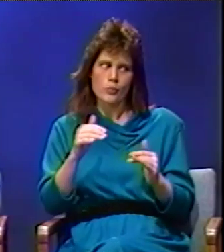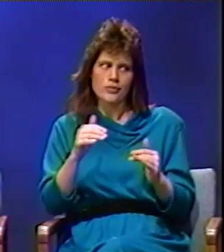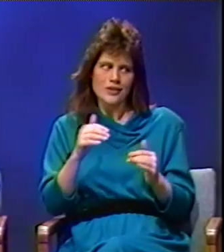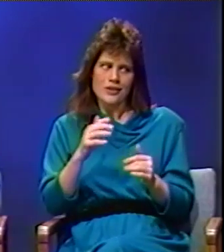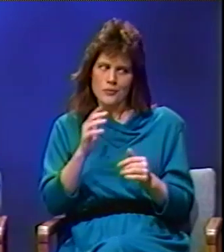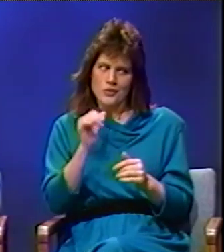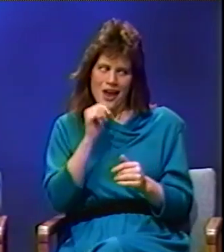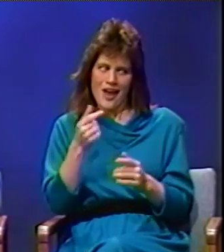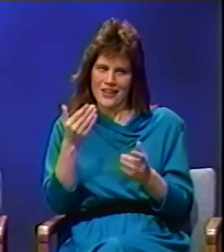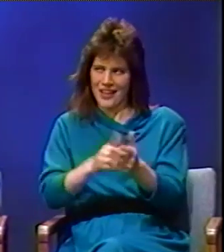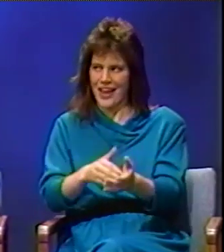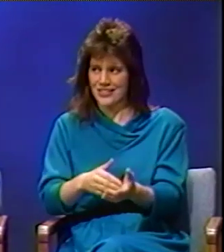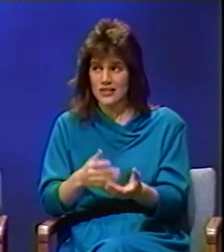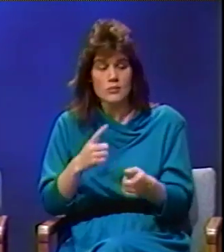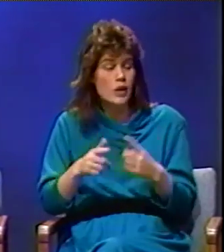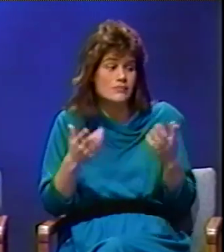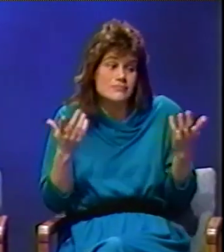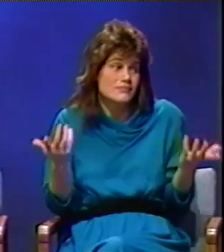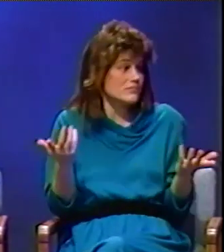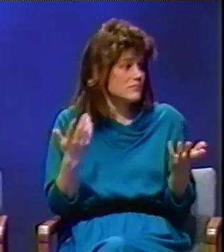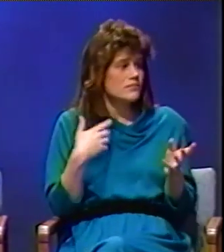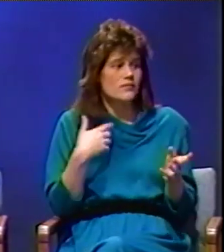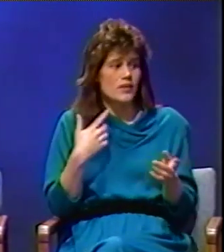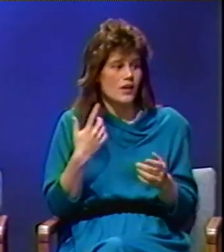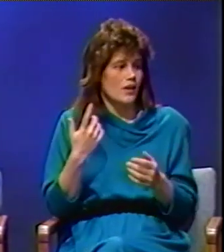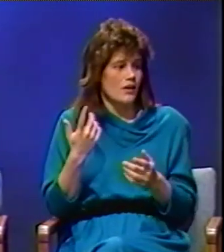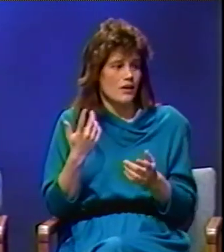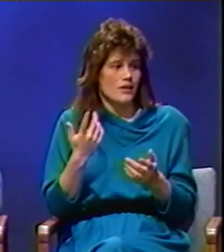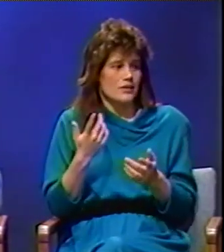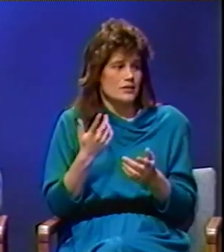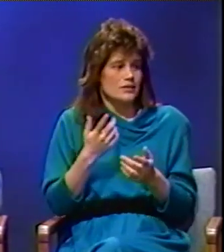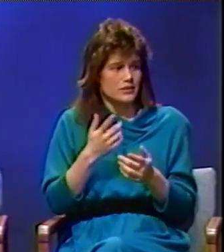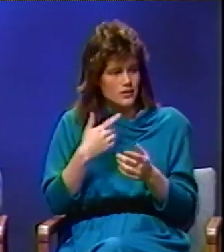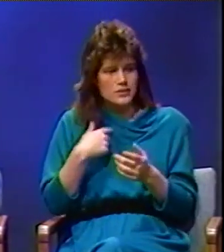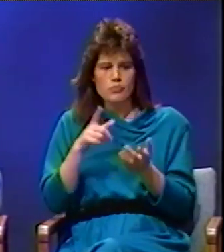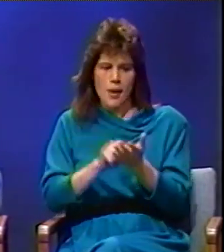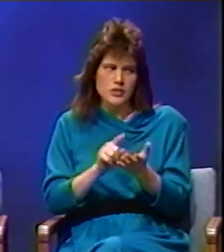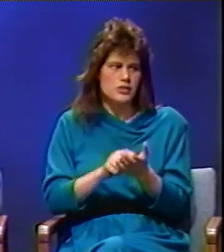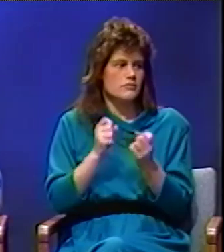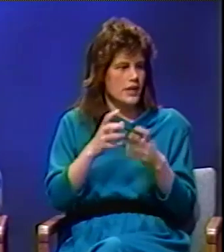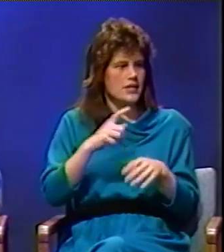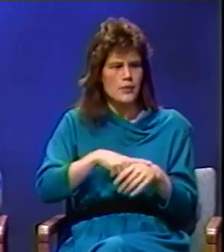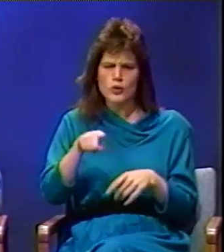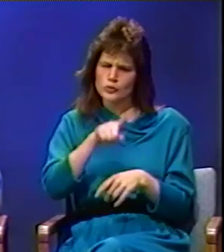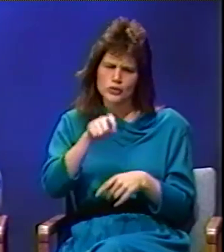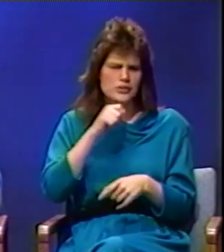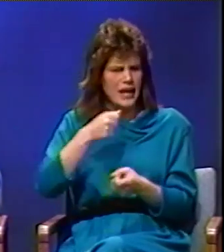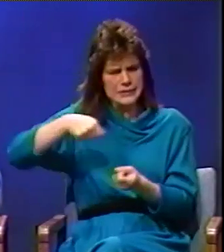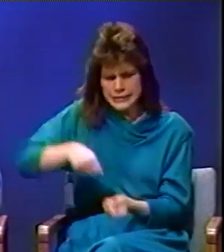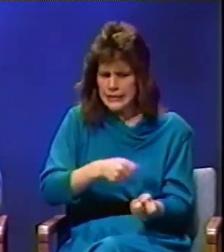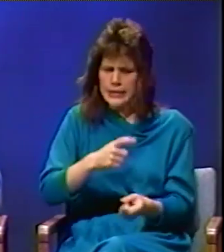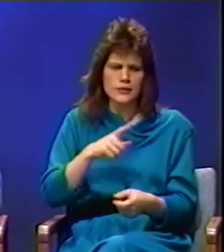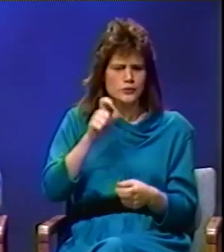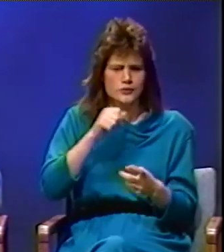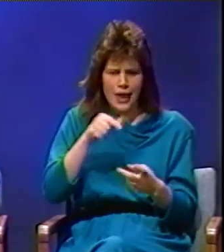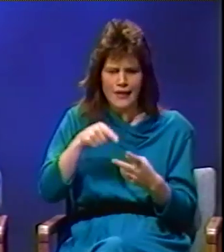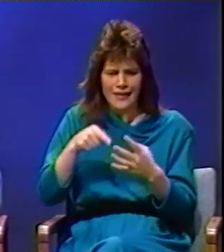reoccurrence of that. However, no matter how often it has been published that you shouldn't dig or you shouldn't do anything like that with regard